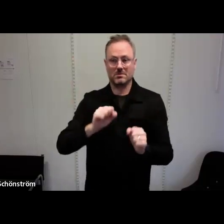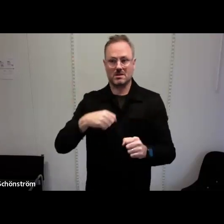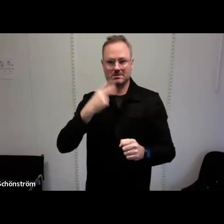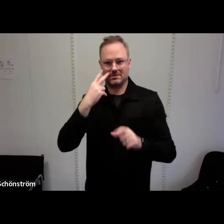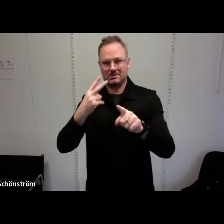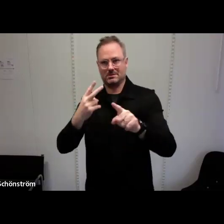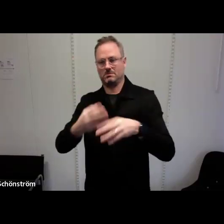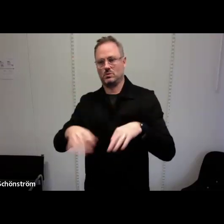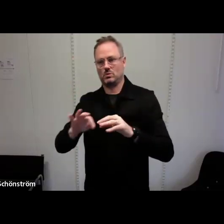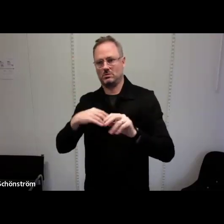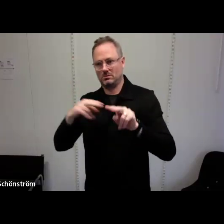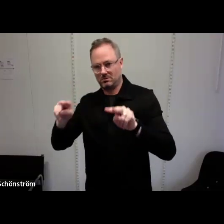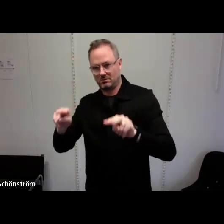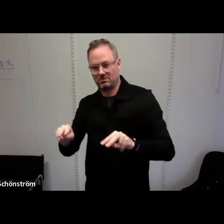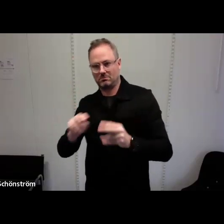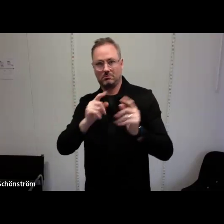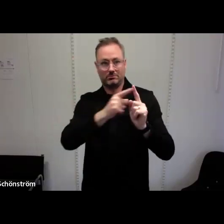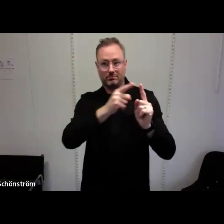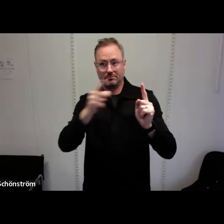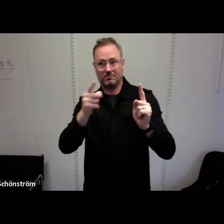So then later on,